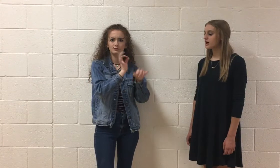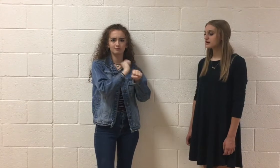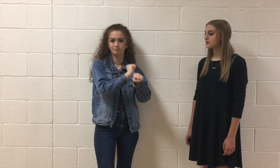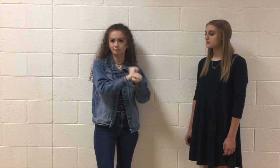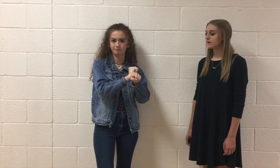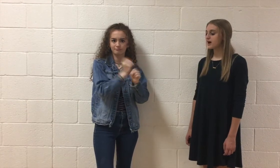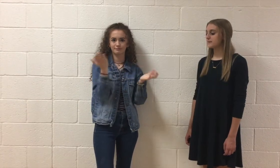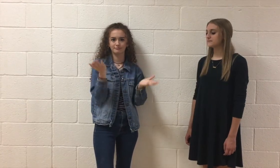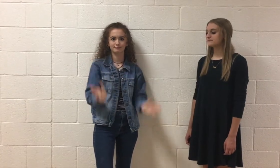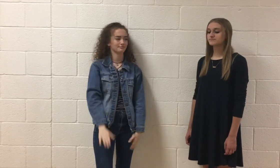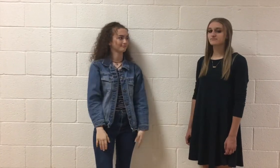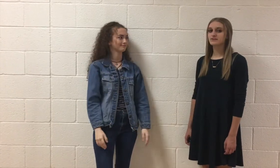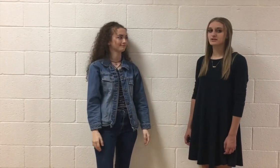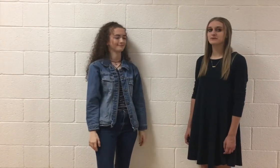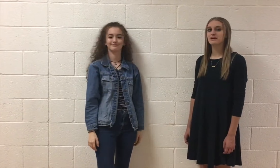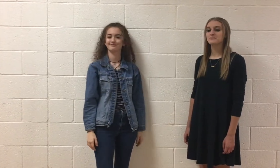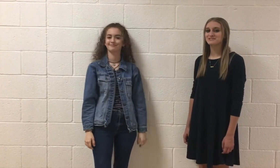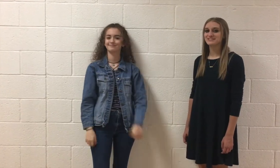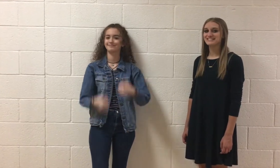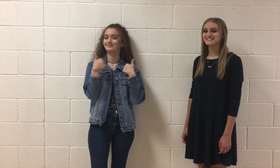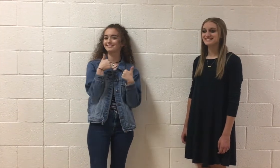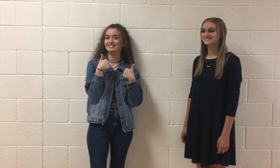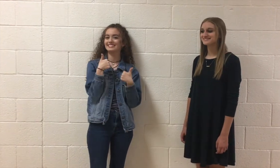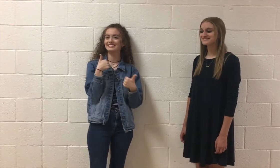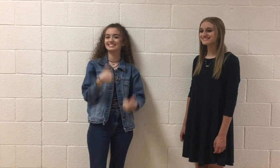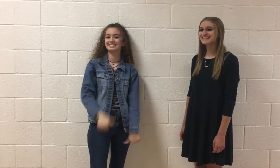and interpreting opportunities.